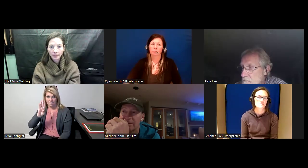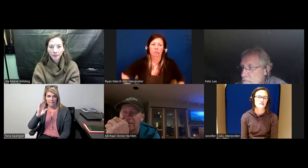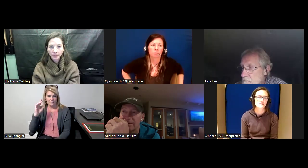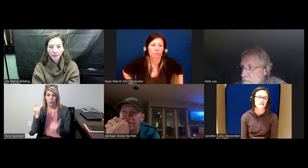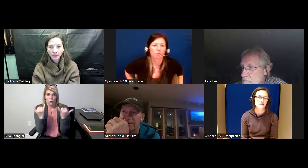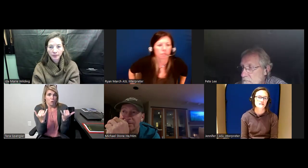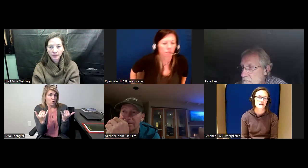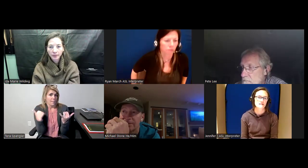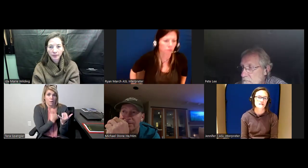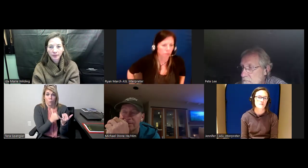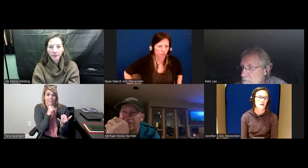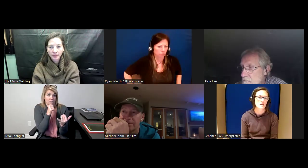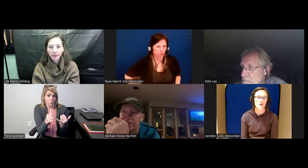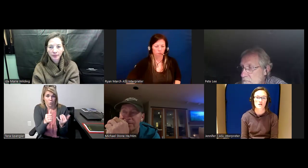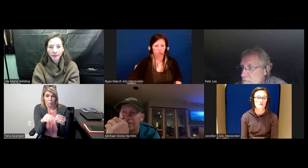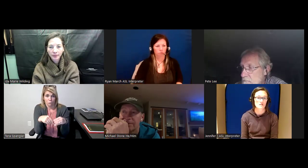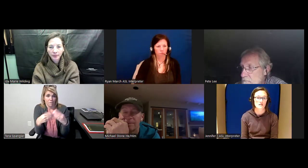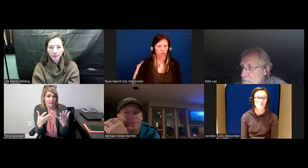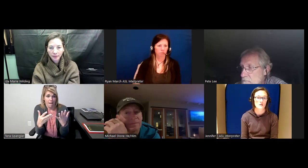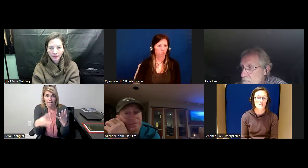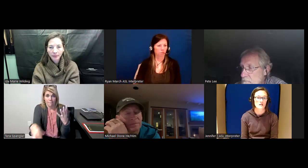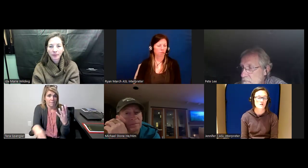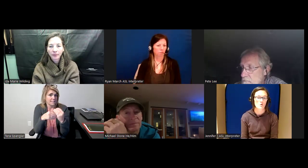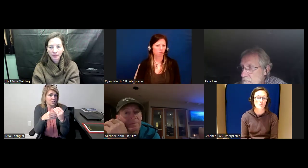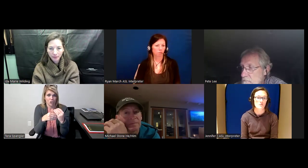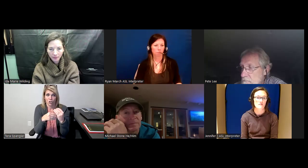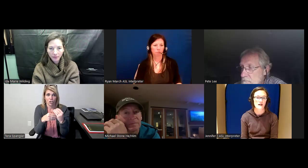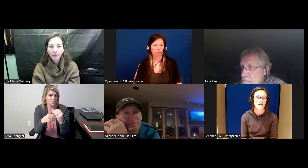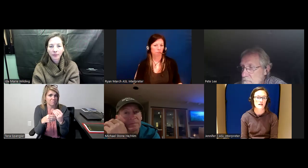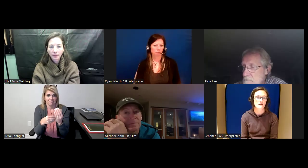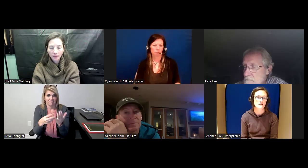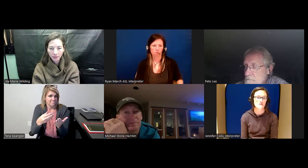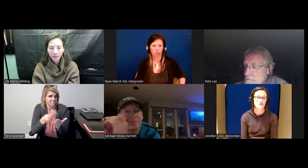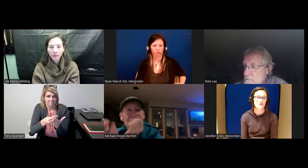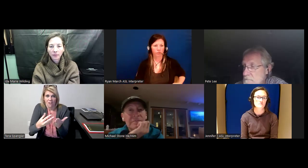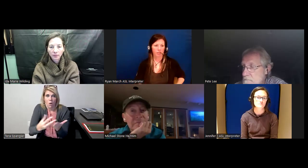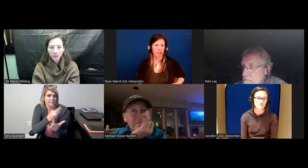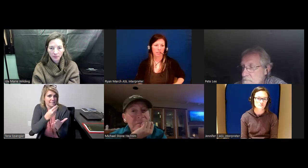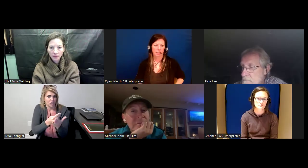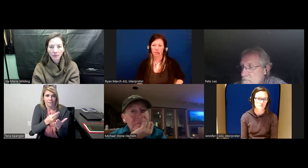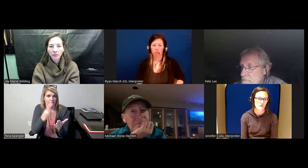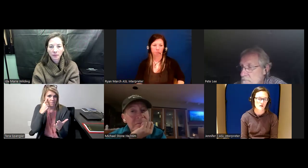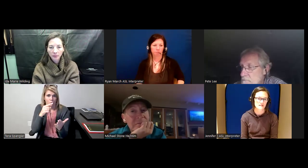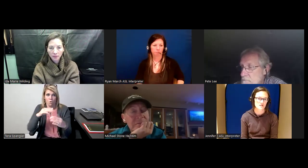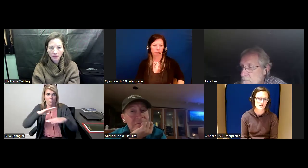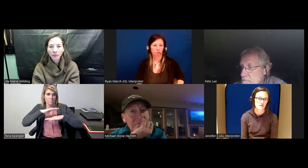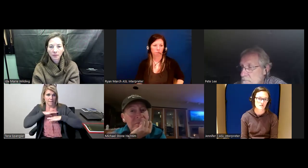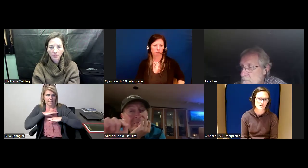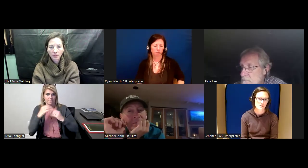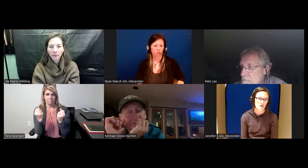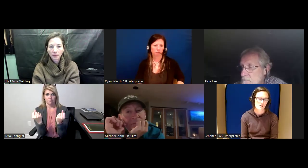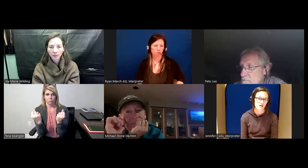so specific to CSDB, currently we don't provide additional